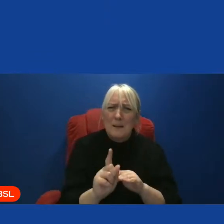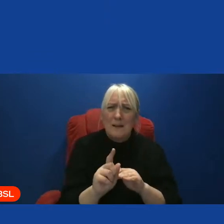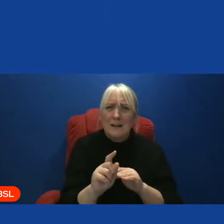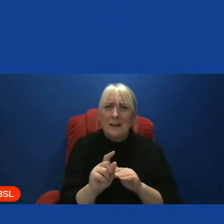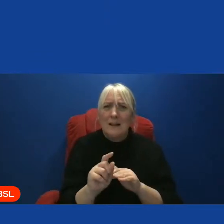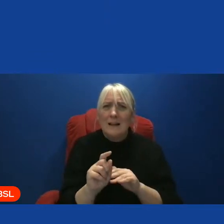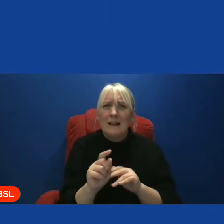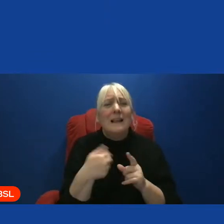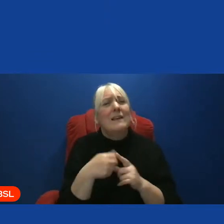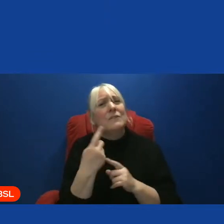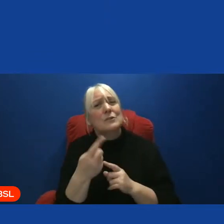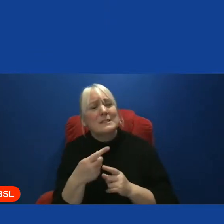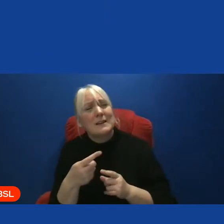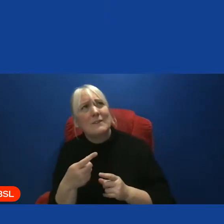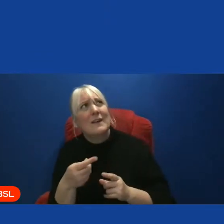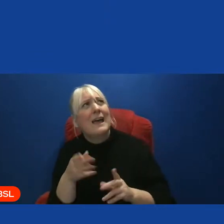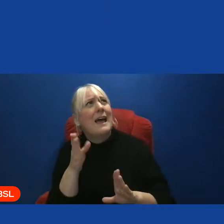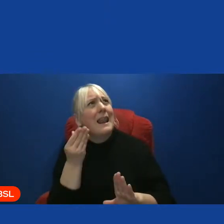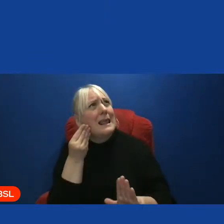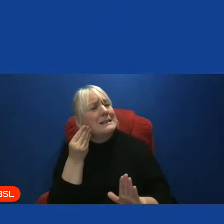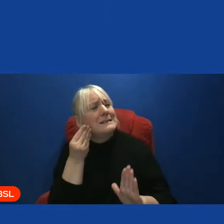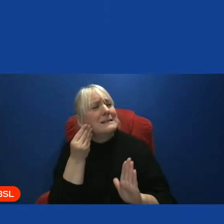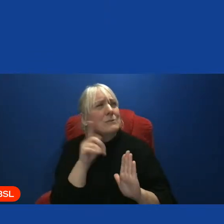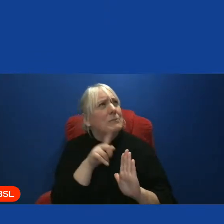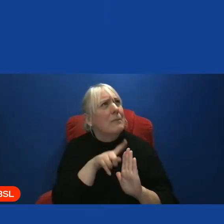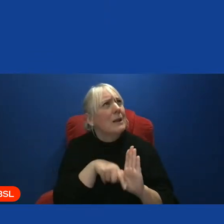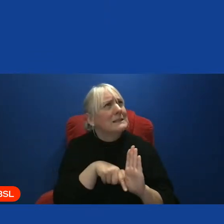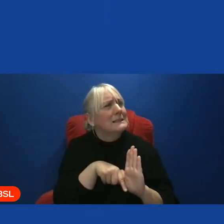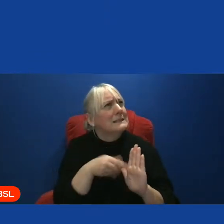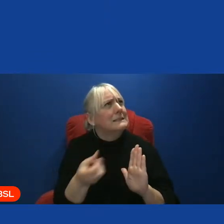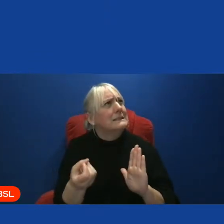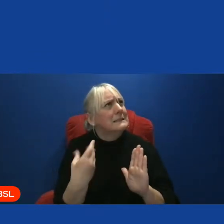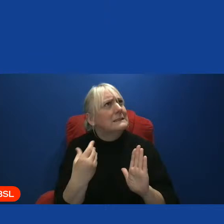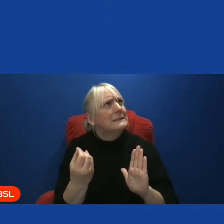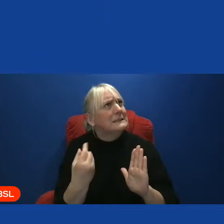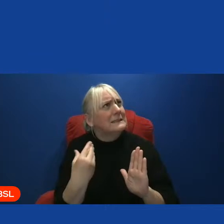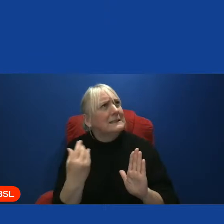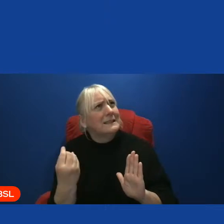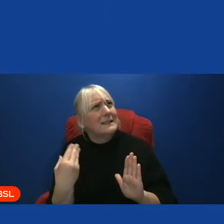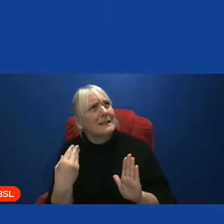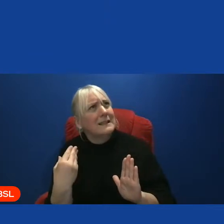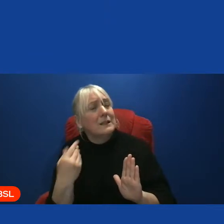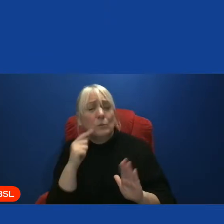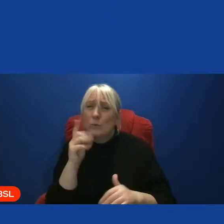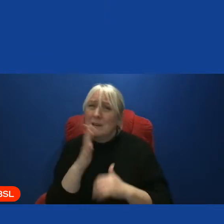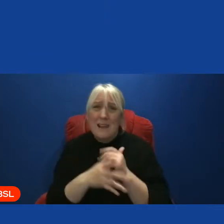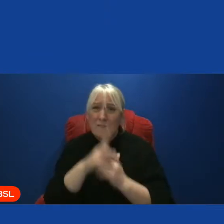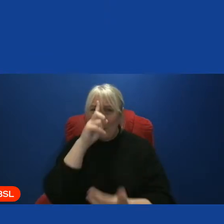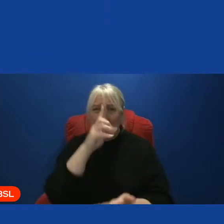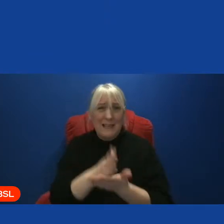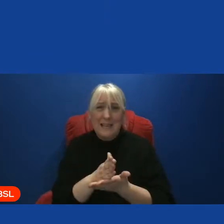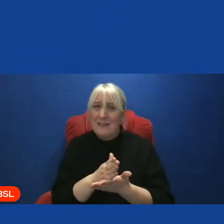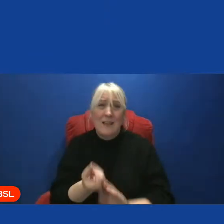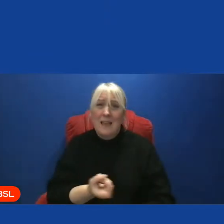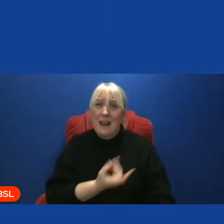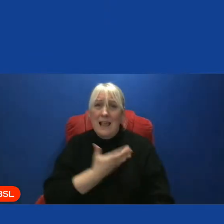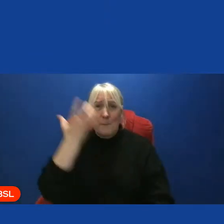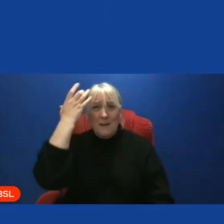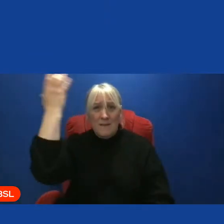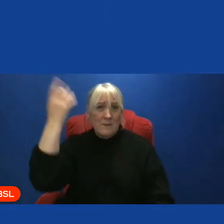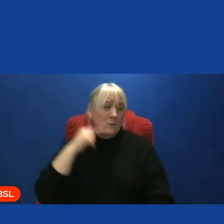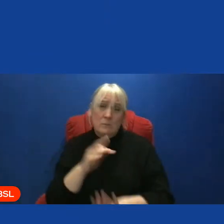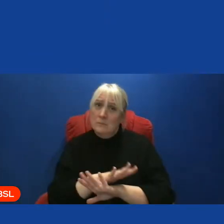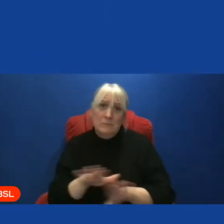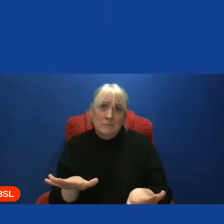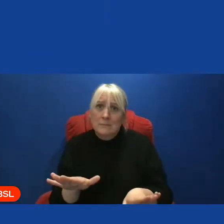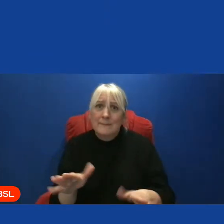eyes and then you listen to those policies, you wouldn't believe it's a Labour government that's been elected. You just wouldn't believe